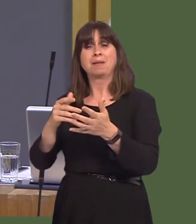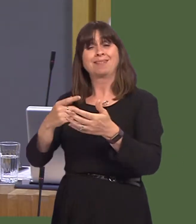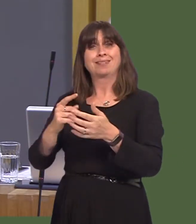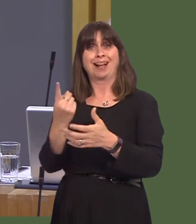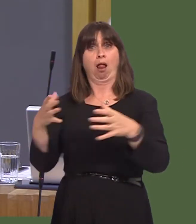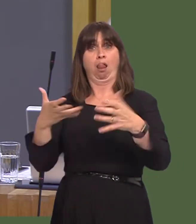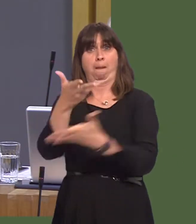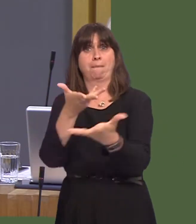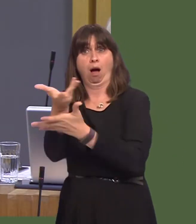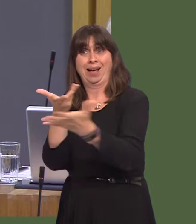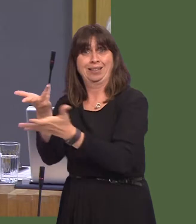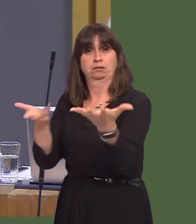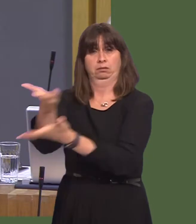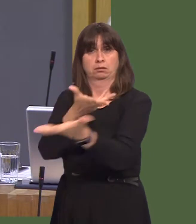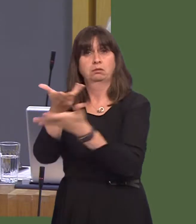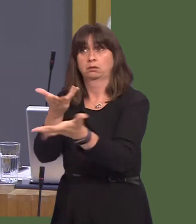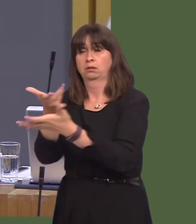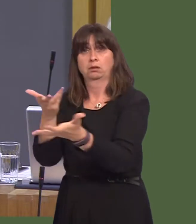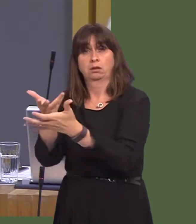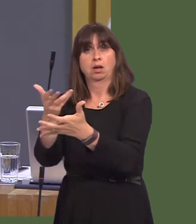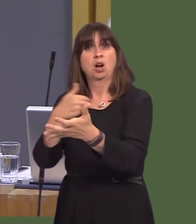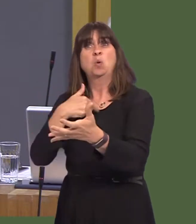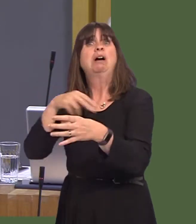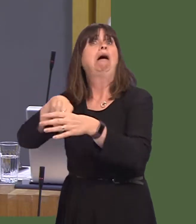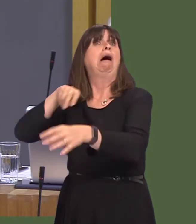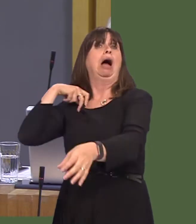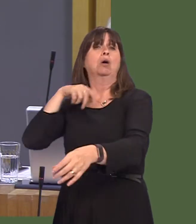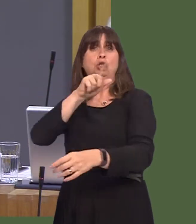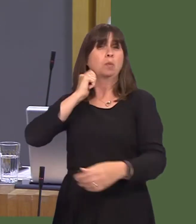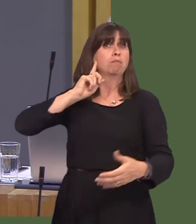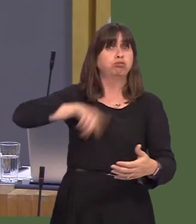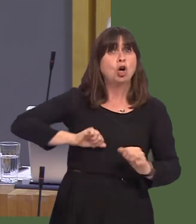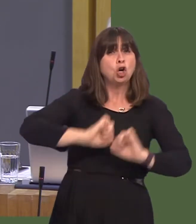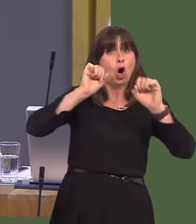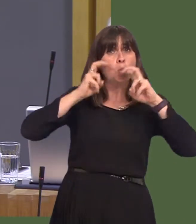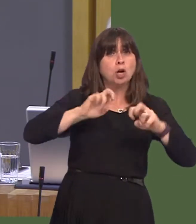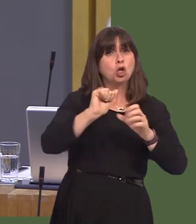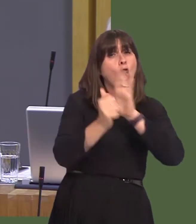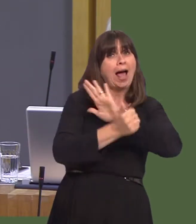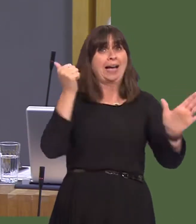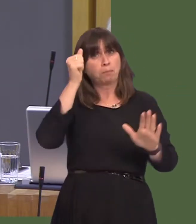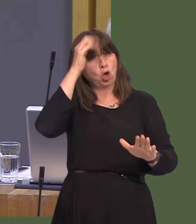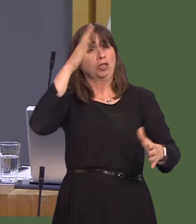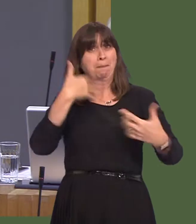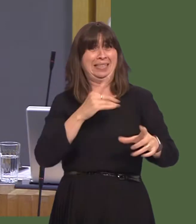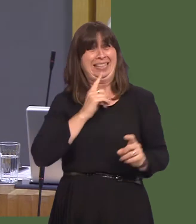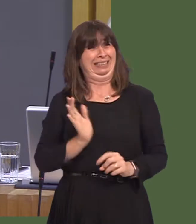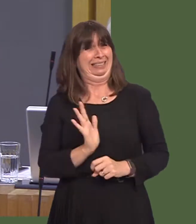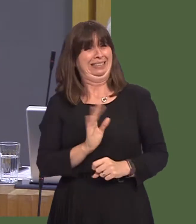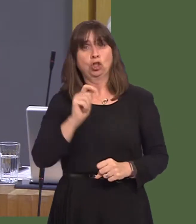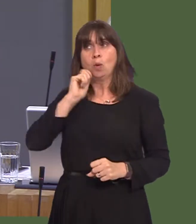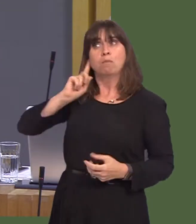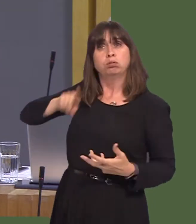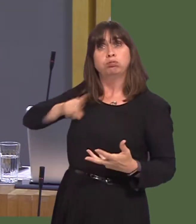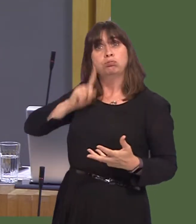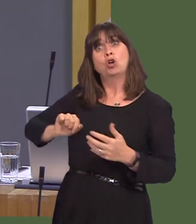will be ignoring your own white paper, your own experts, your own analysis. In fact, you'll be ignoring